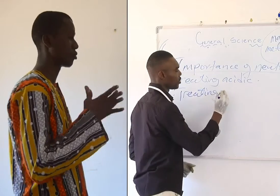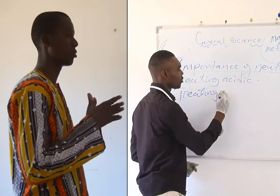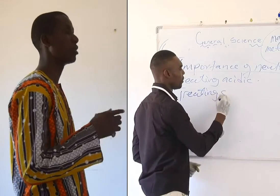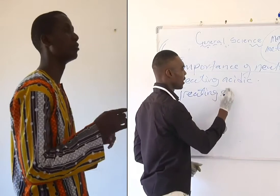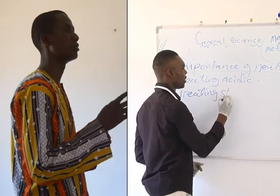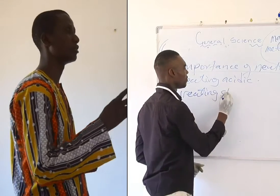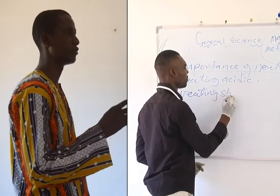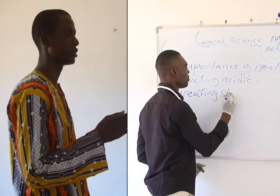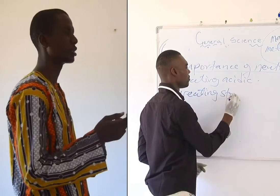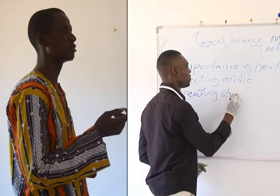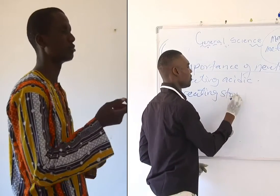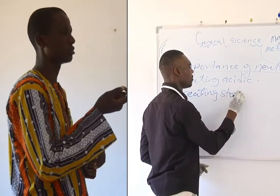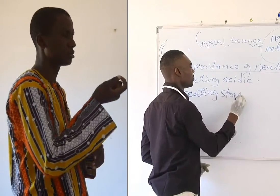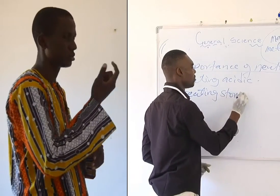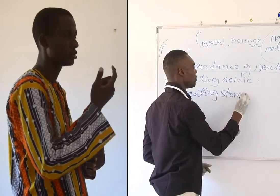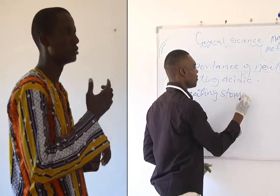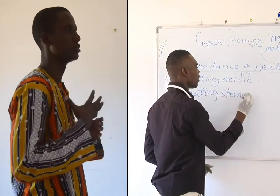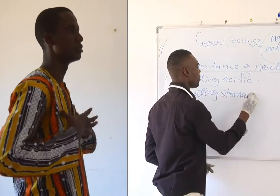curing stomach